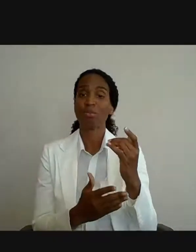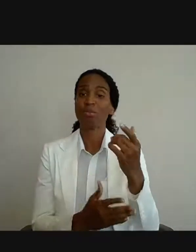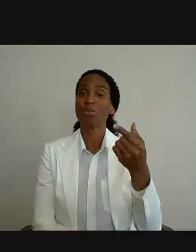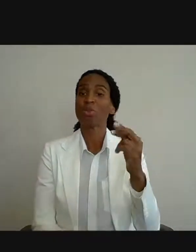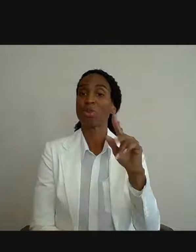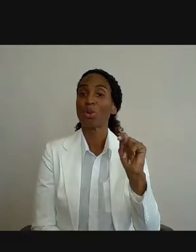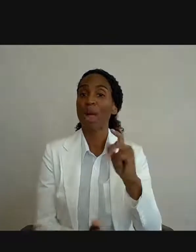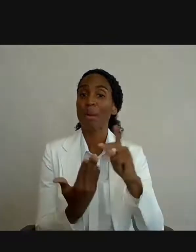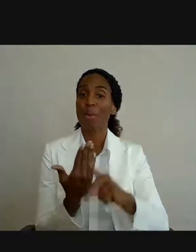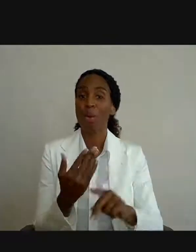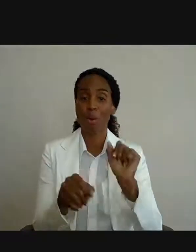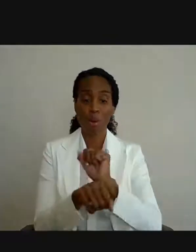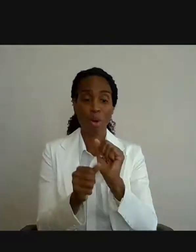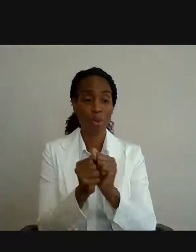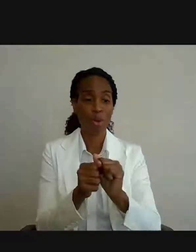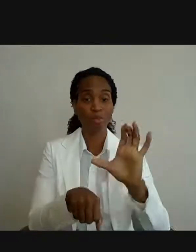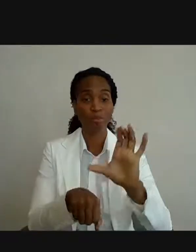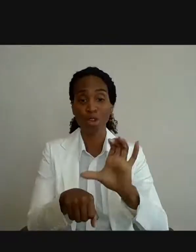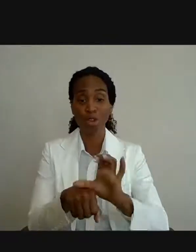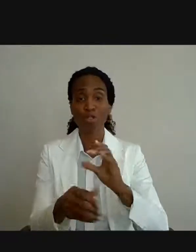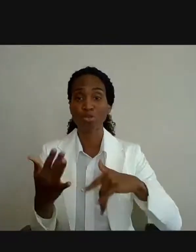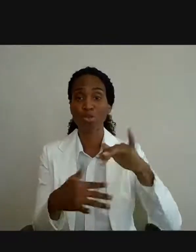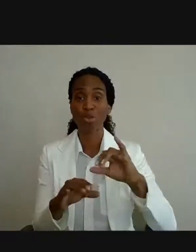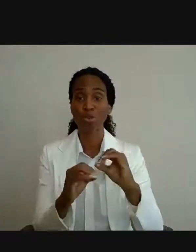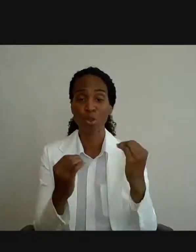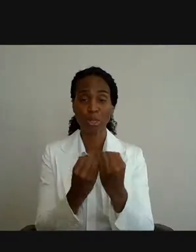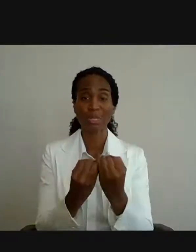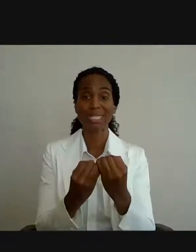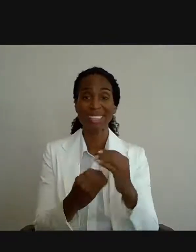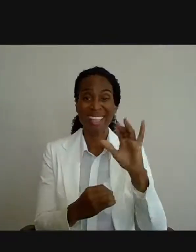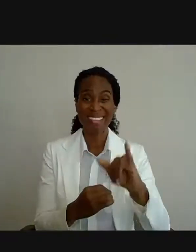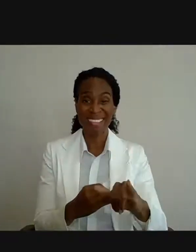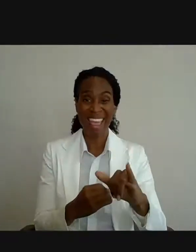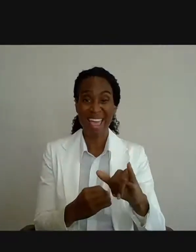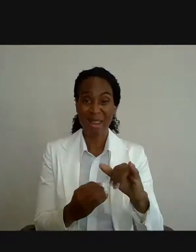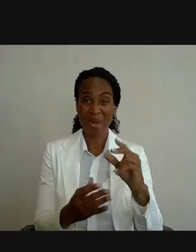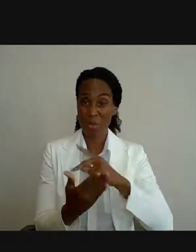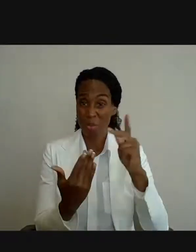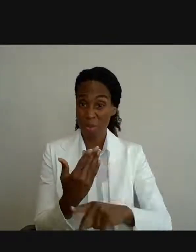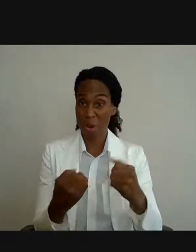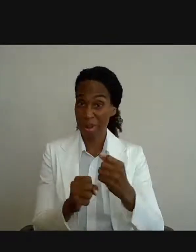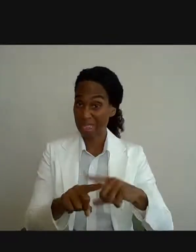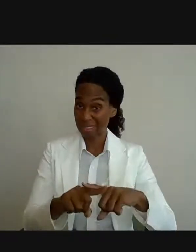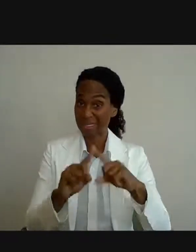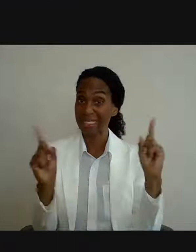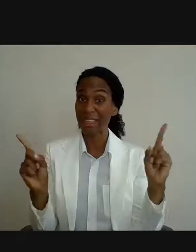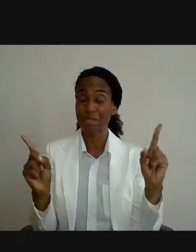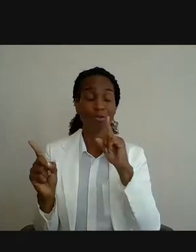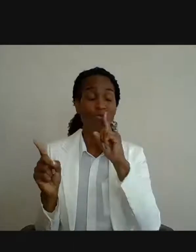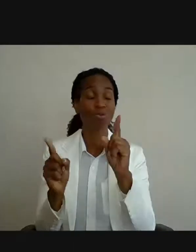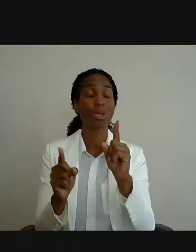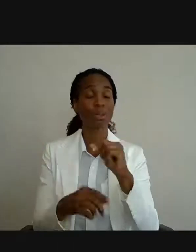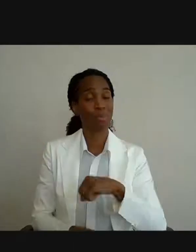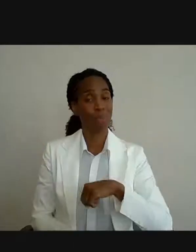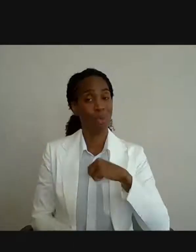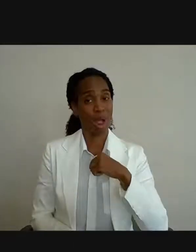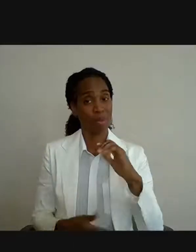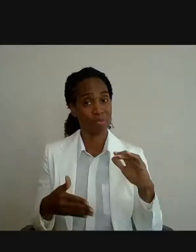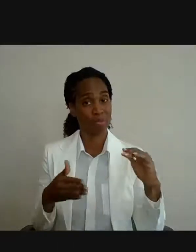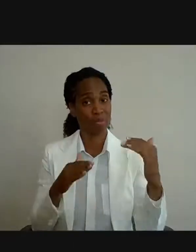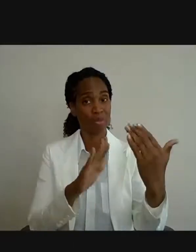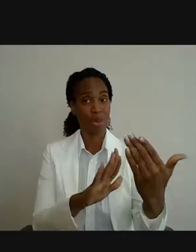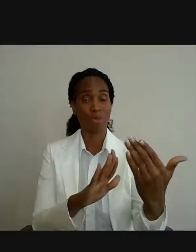with churches and social organizations, that will make a critical difference. And we're so proud of the approach and